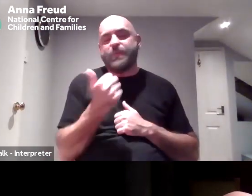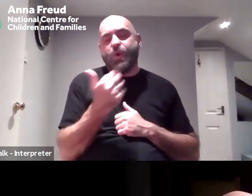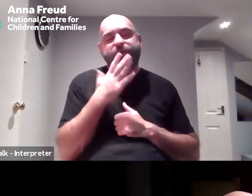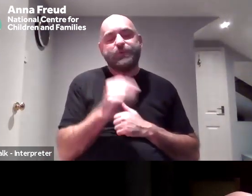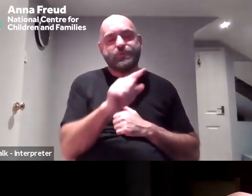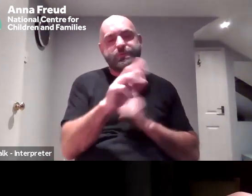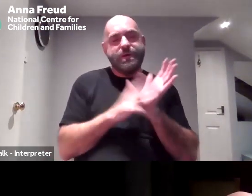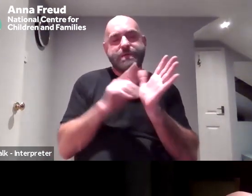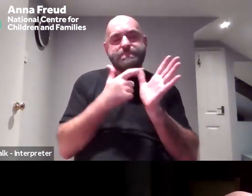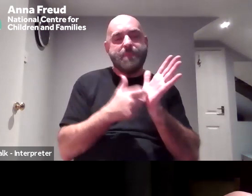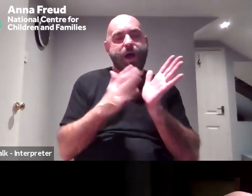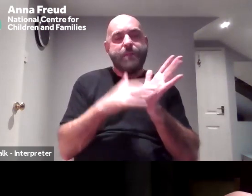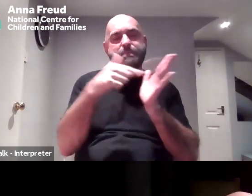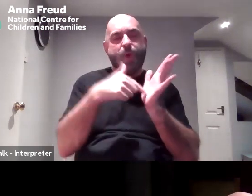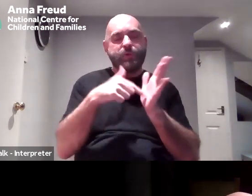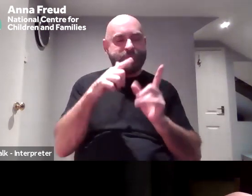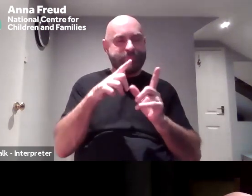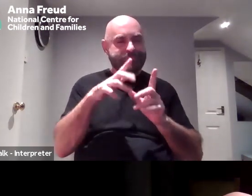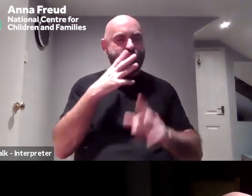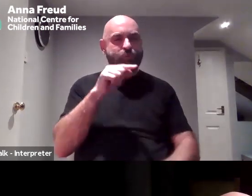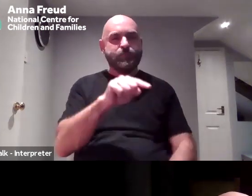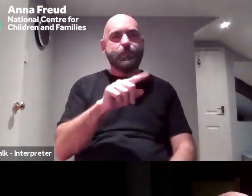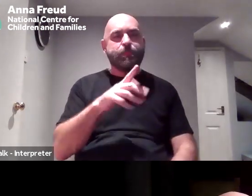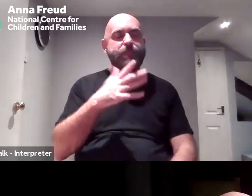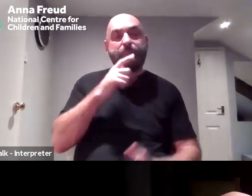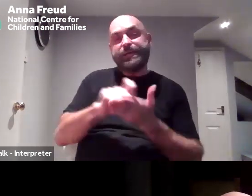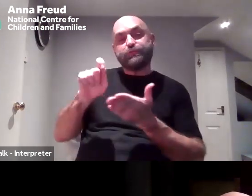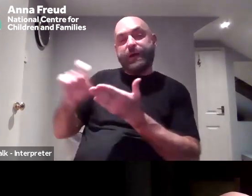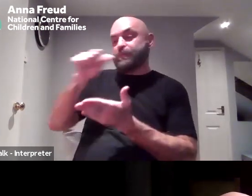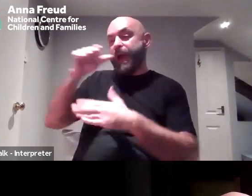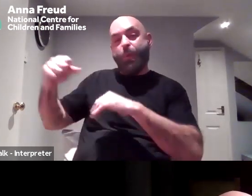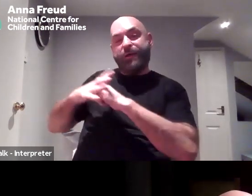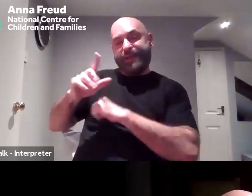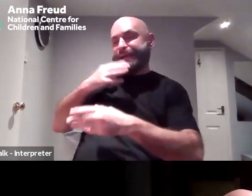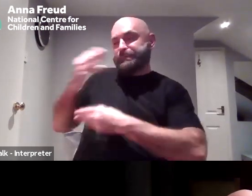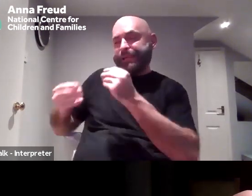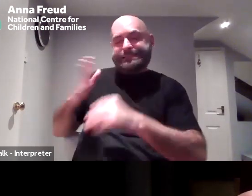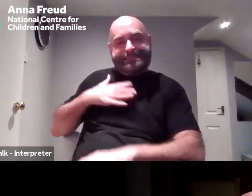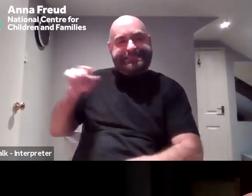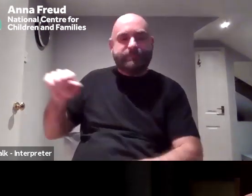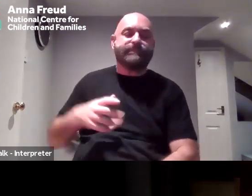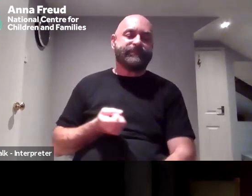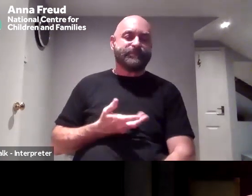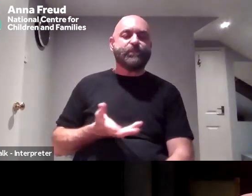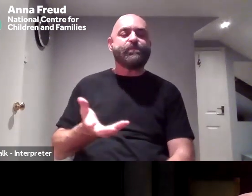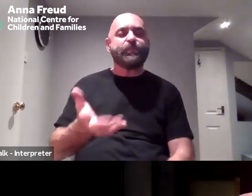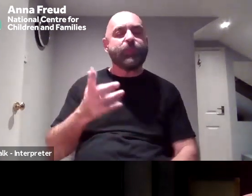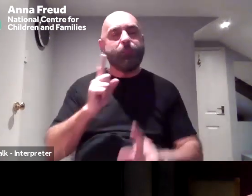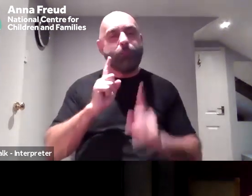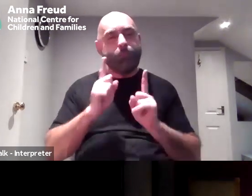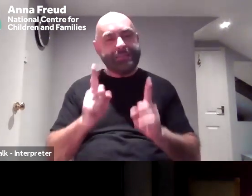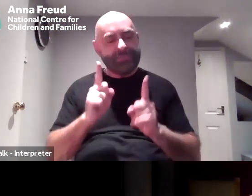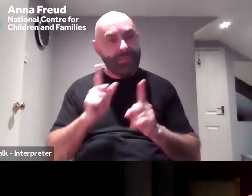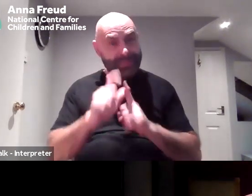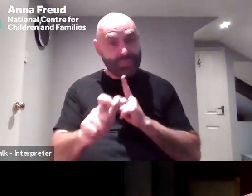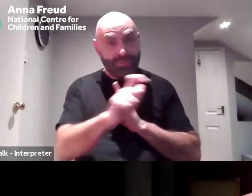word Marmot all through the system now. I said, could you write to my wife and explain this? But the fact is, they're